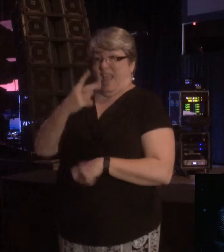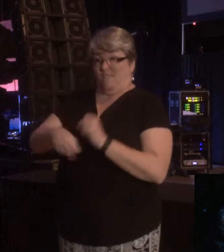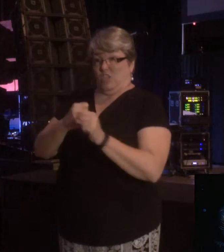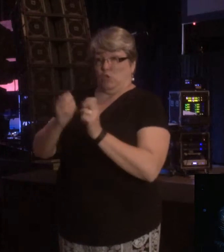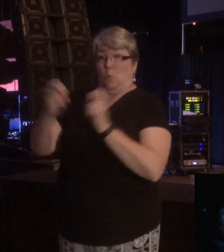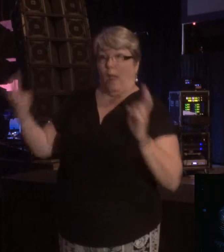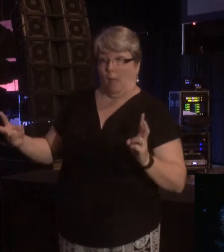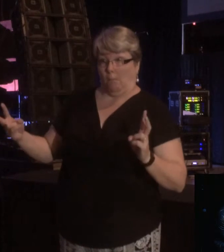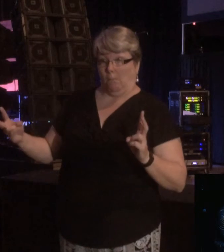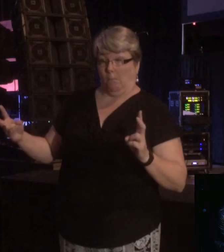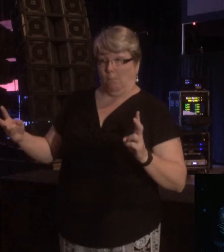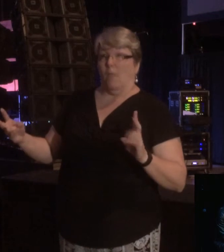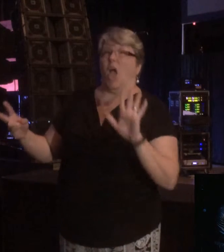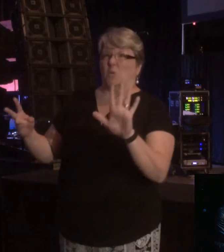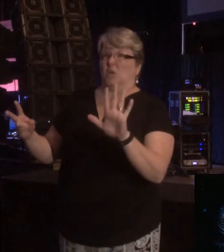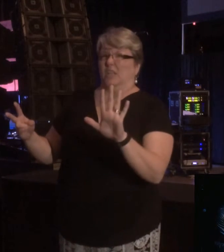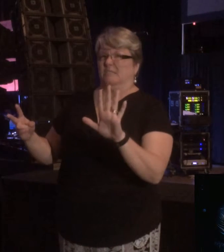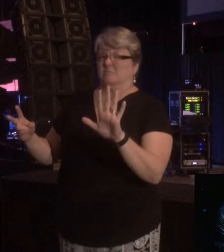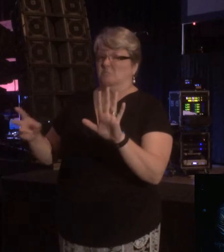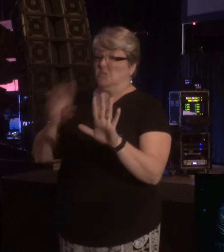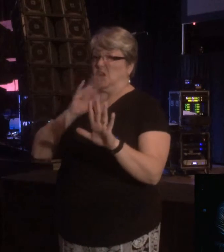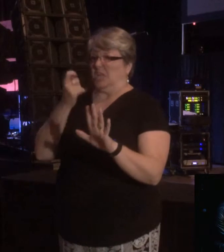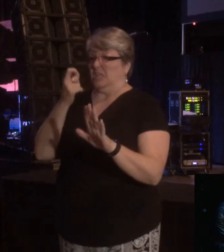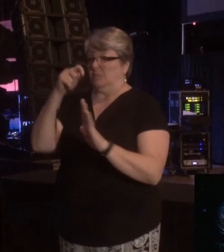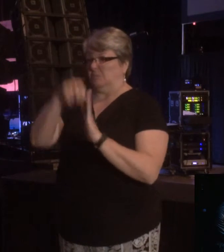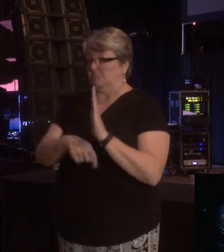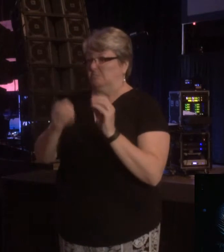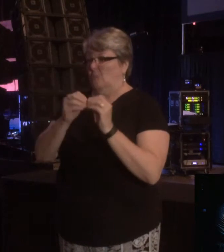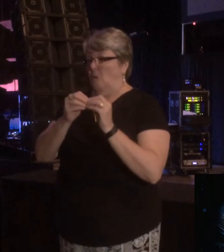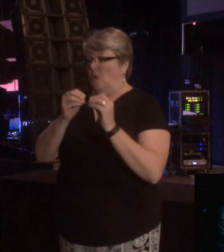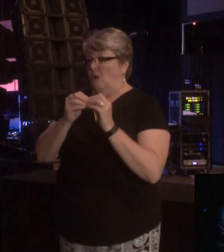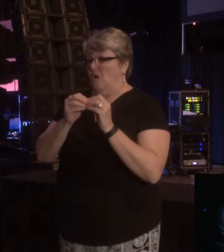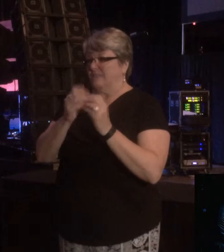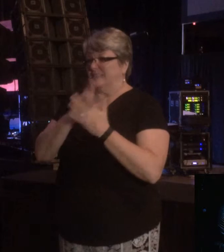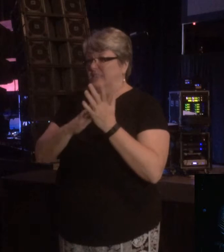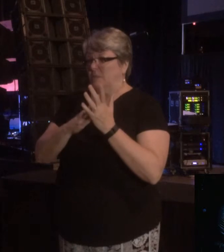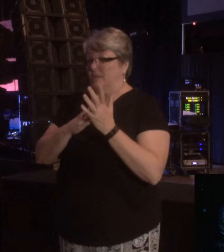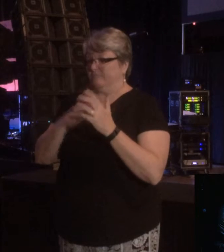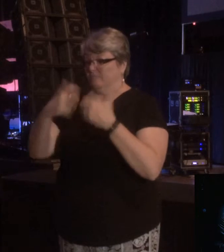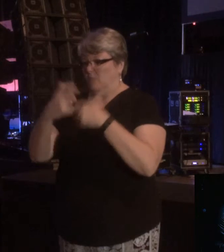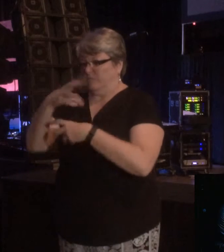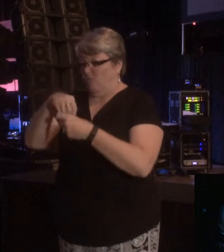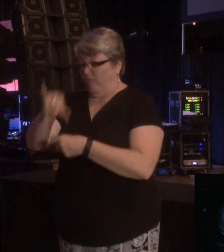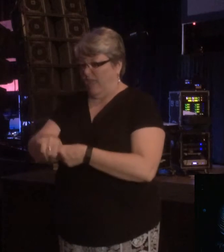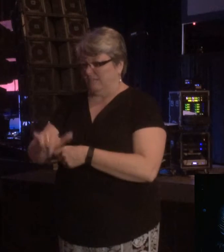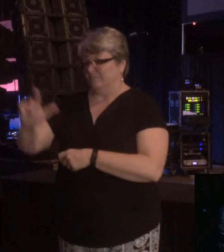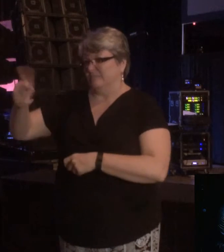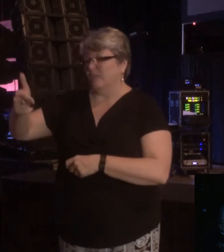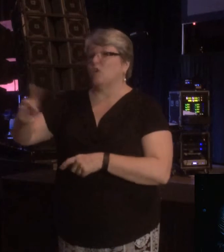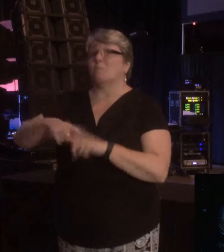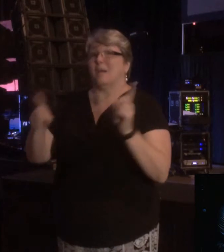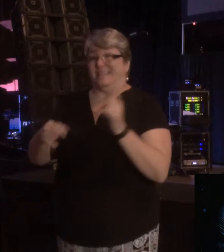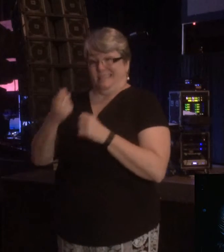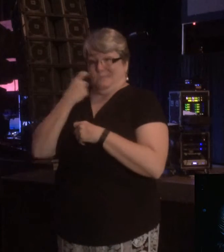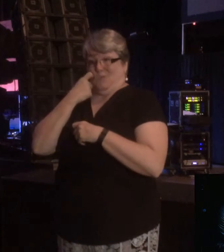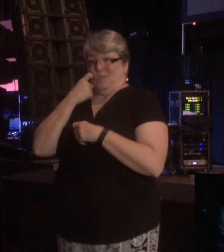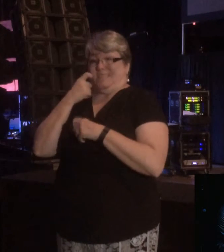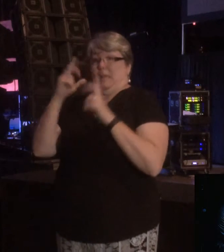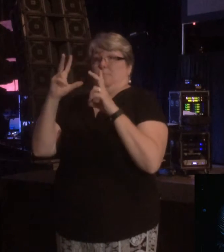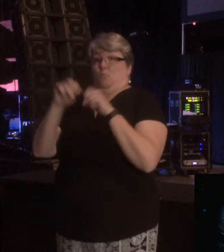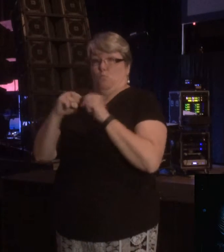Insert. Ooh. Yes. Insert tears. We are.